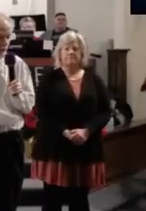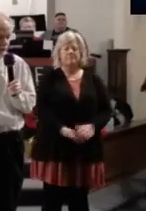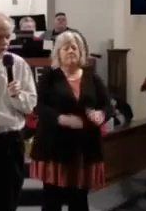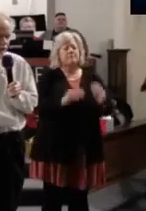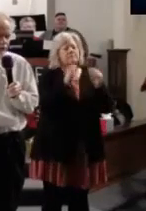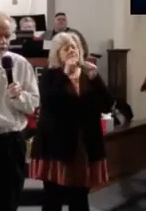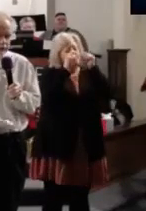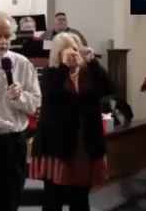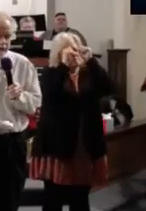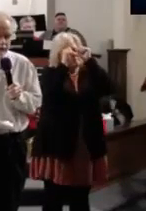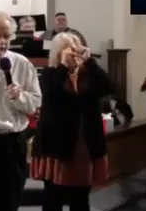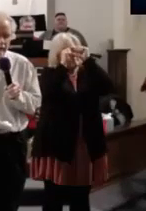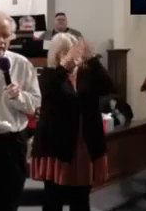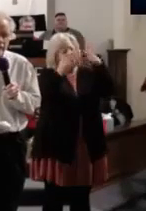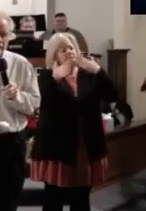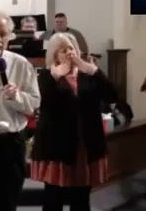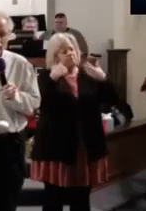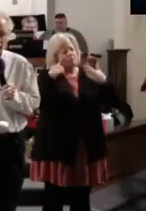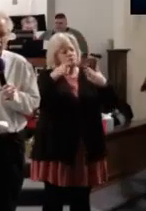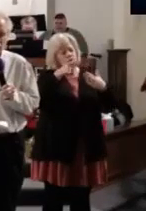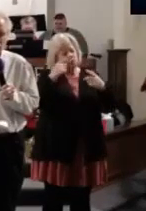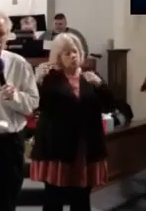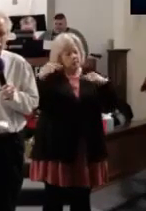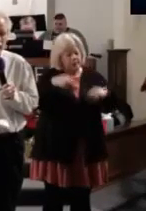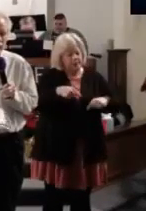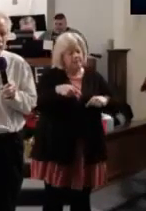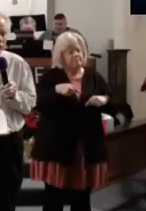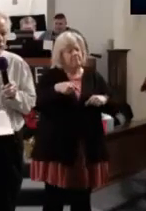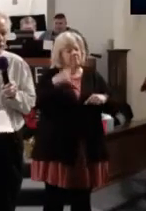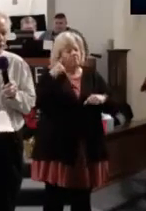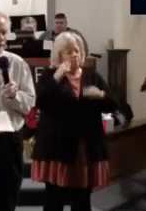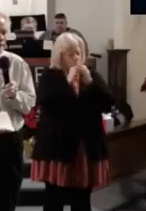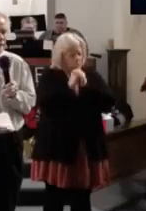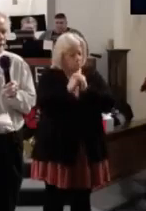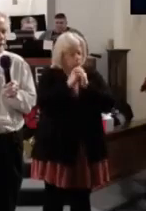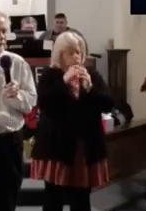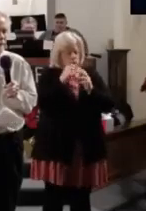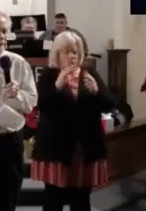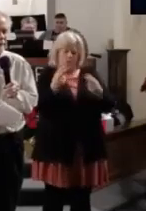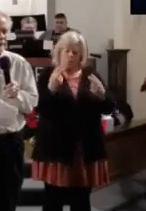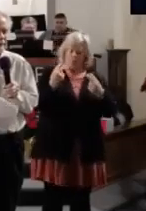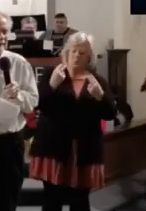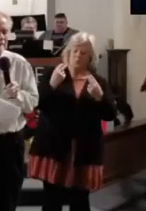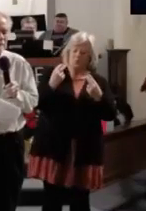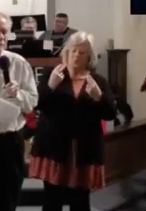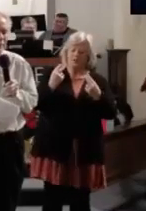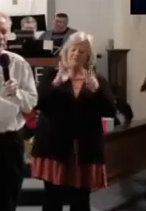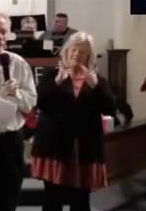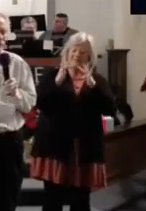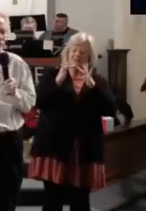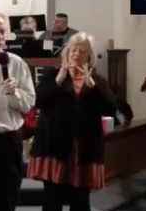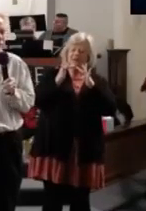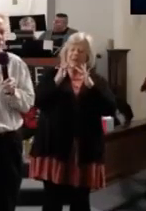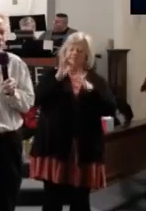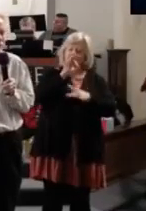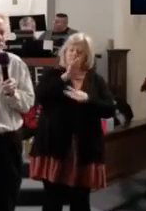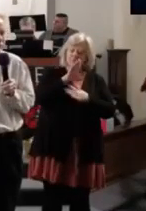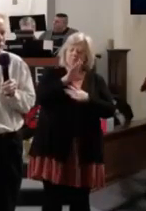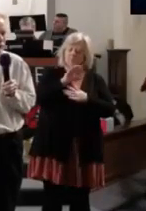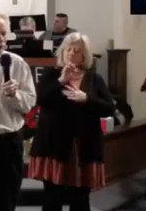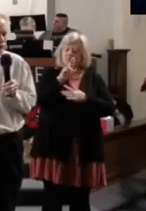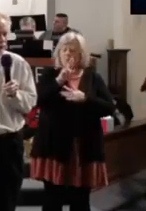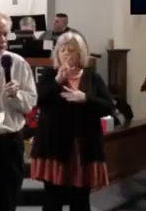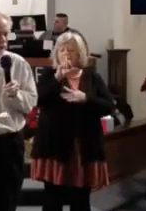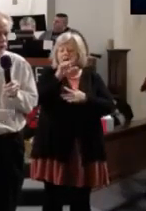Father, thank you so much for these that are here this morning to worship and those who are watching on the internet. Lord, we pray that you will be